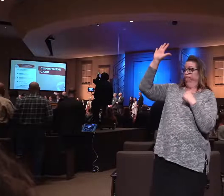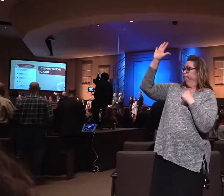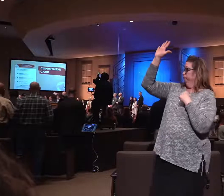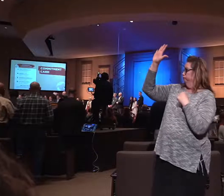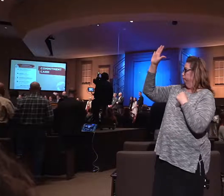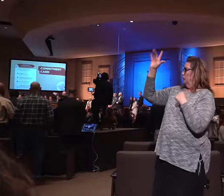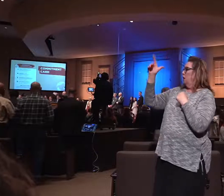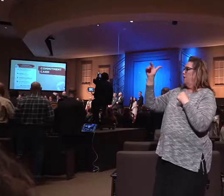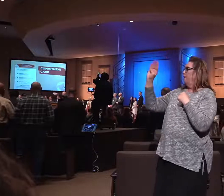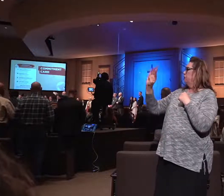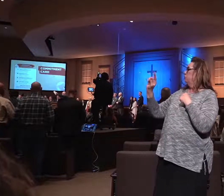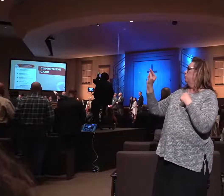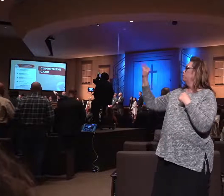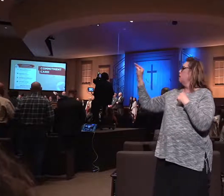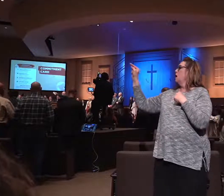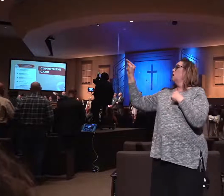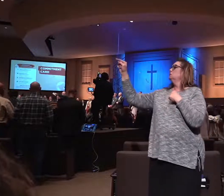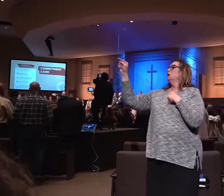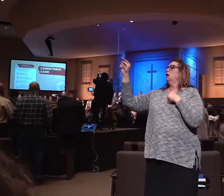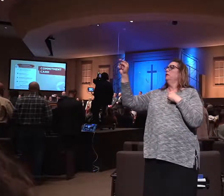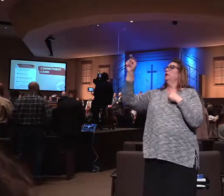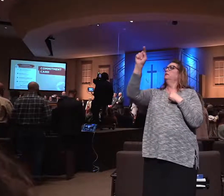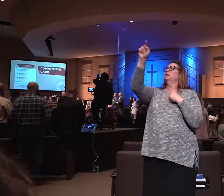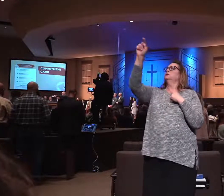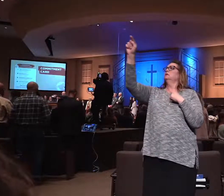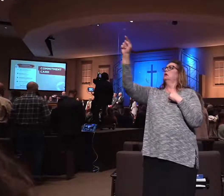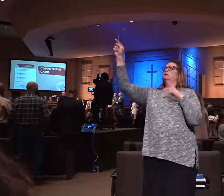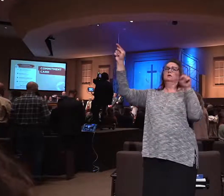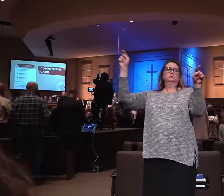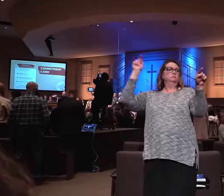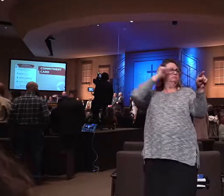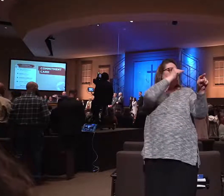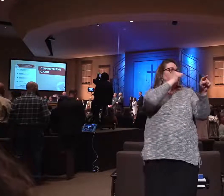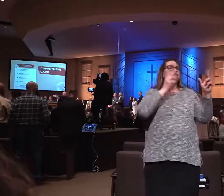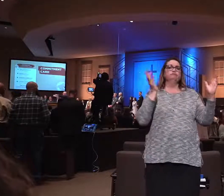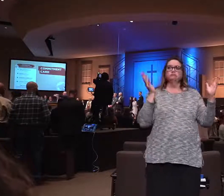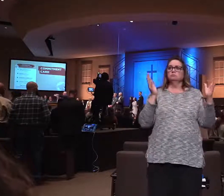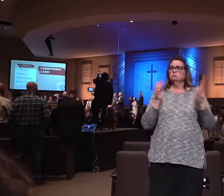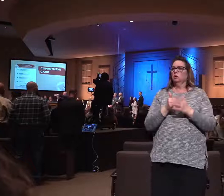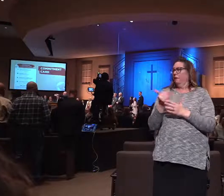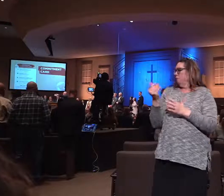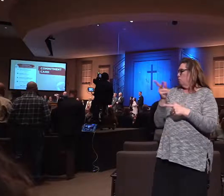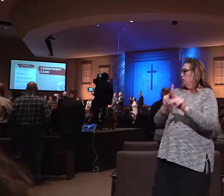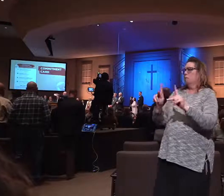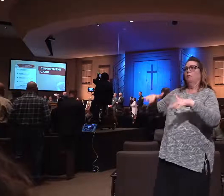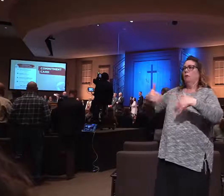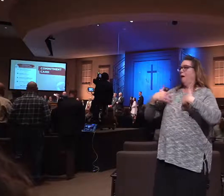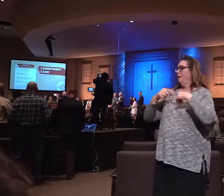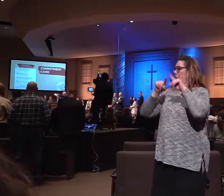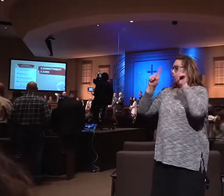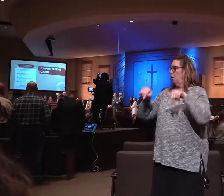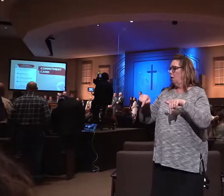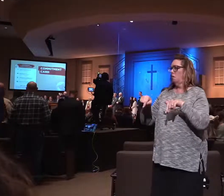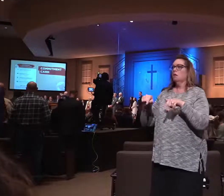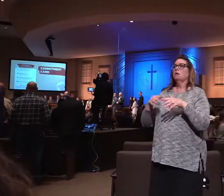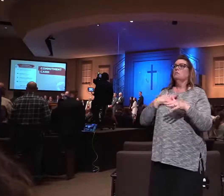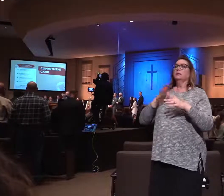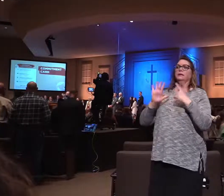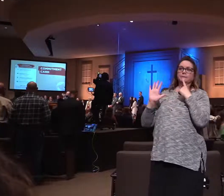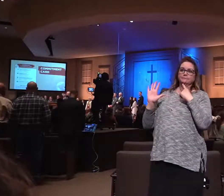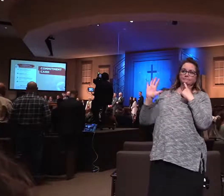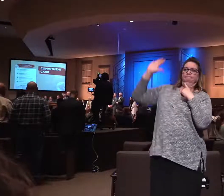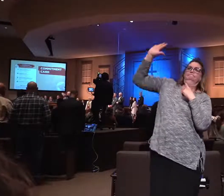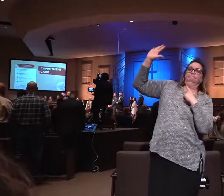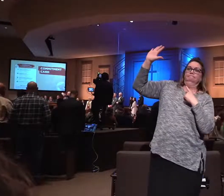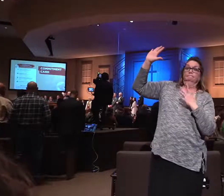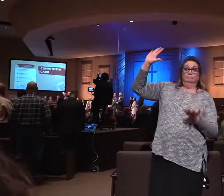my right, Brother Sims, and the very back on the right, a couple on your left, Brother Smithy, right there. And so just keep your hands up if we